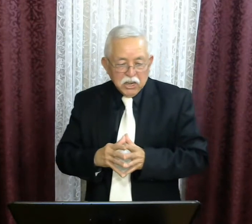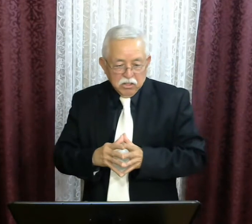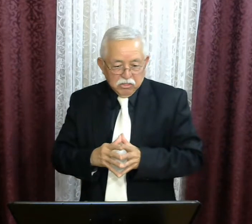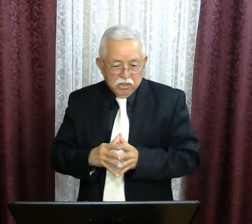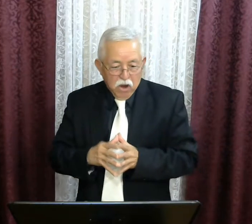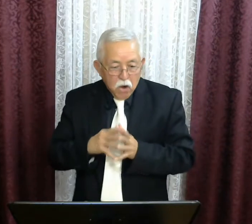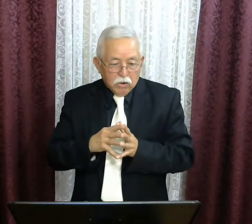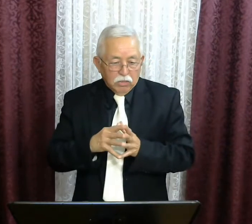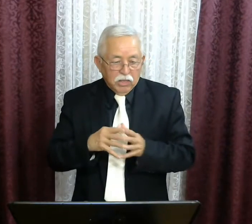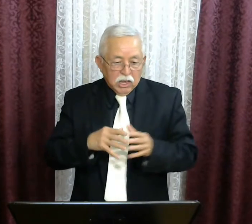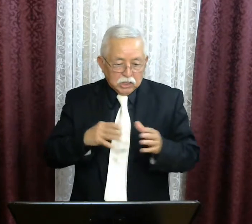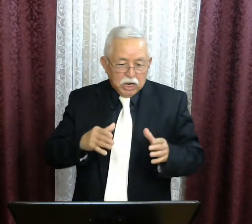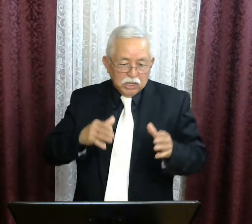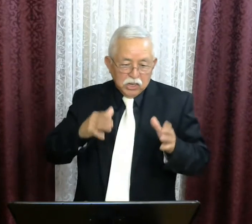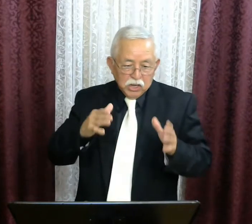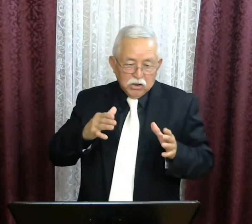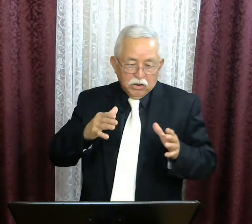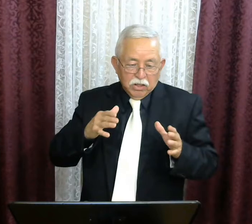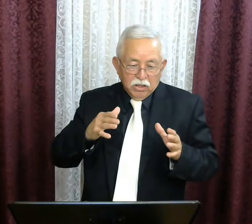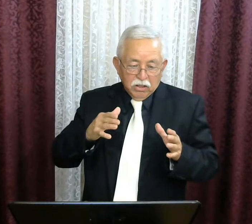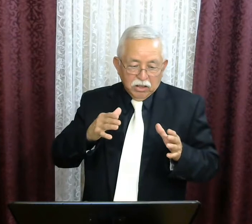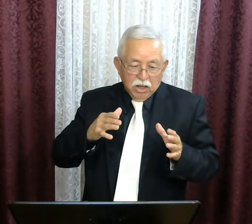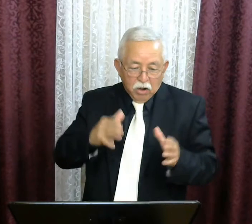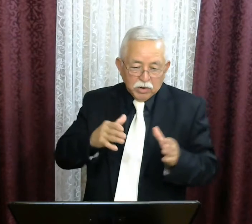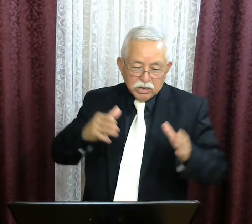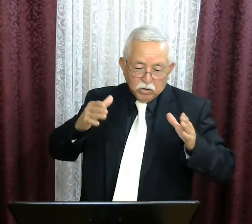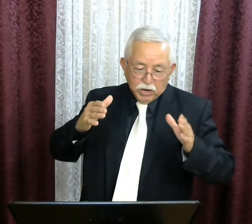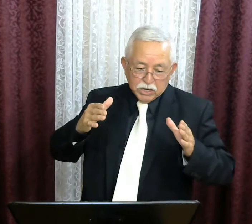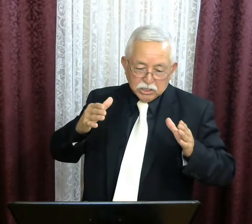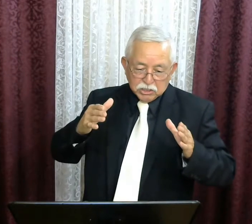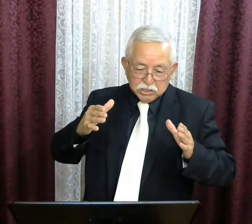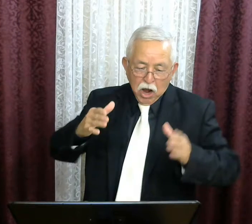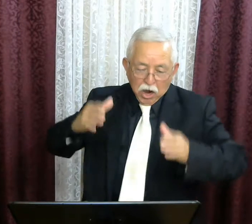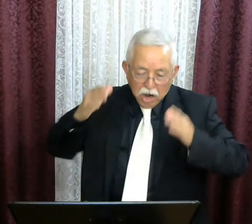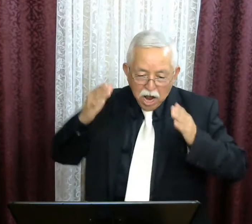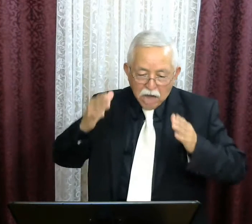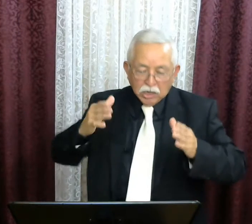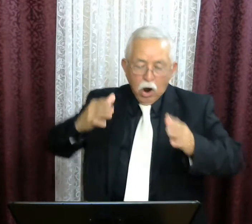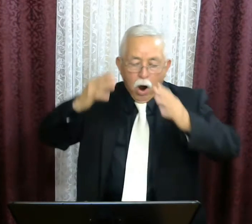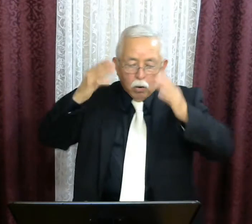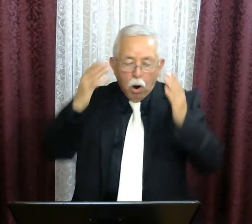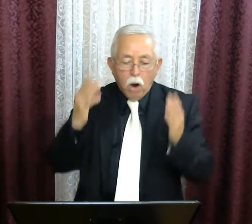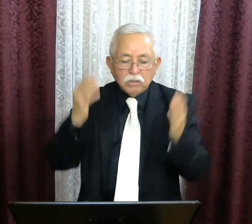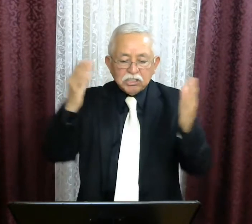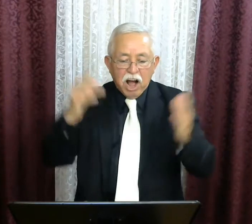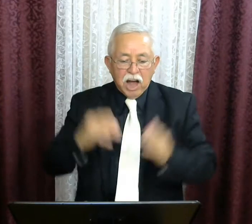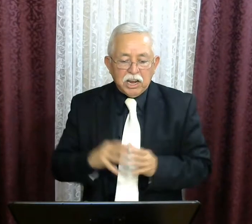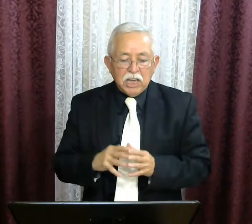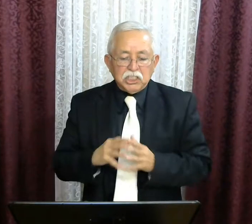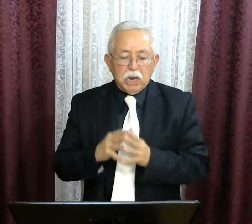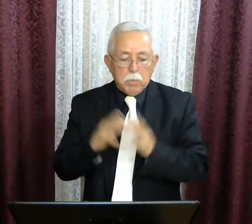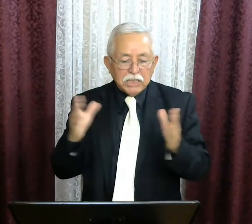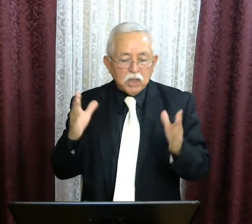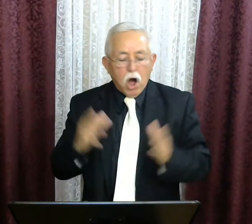the earth shall yield her increase. God, our own God, shall bless